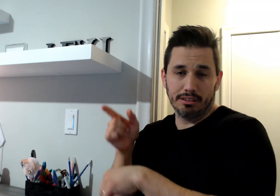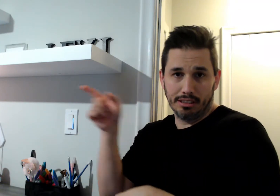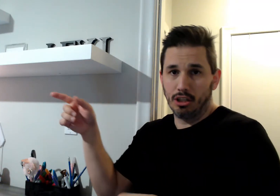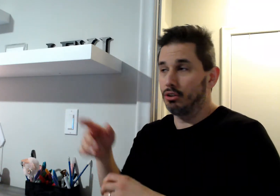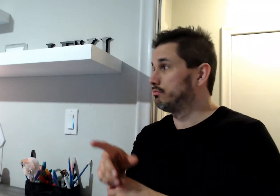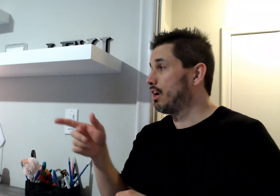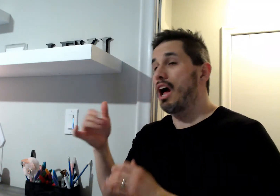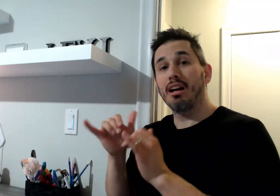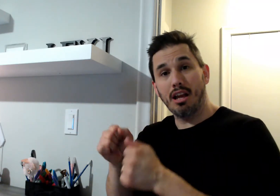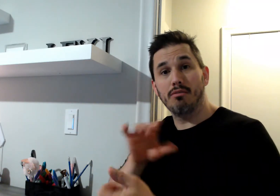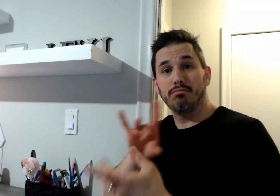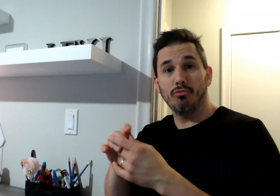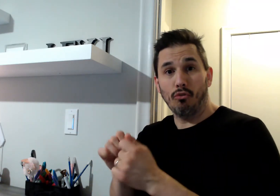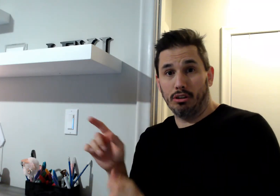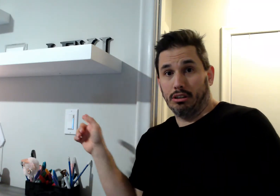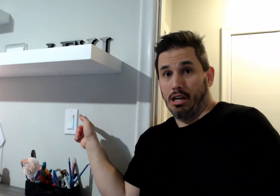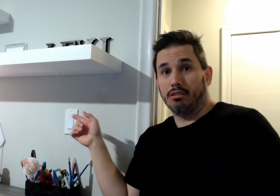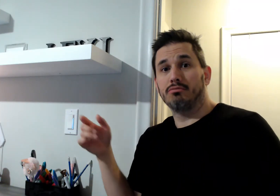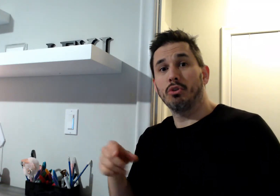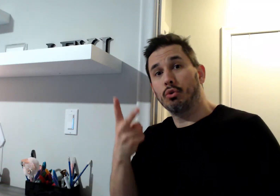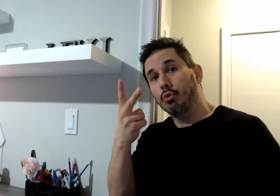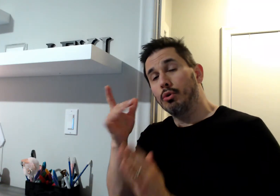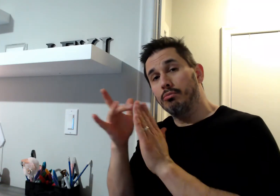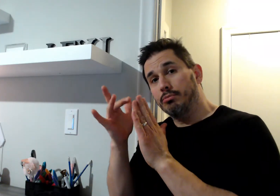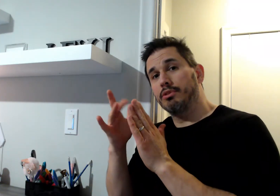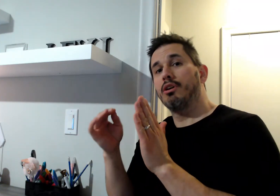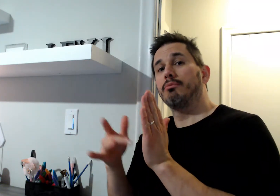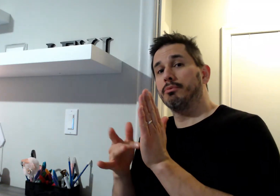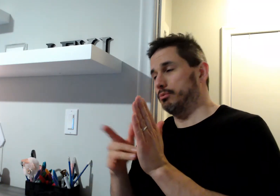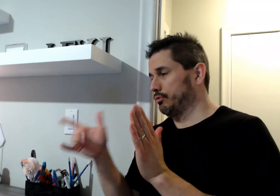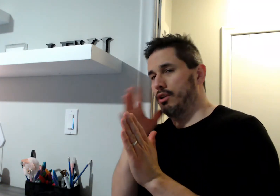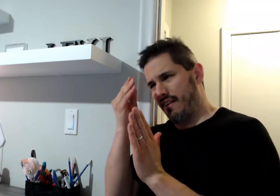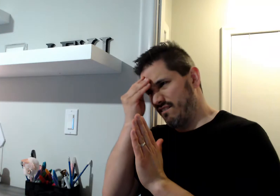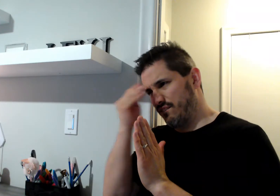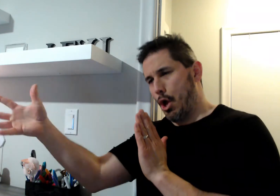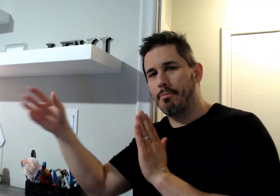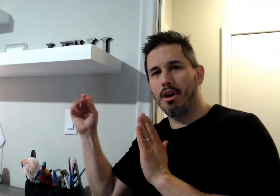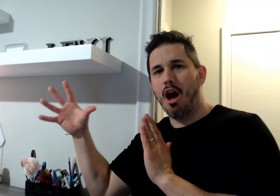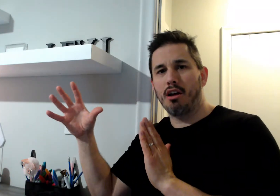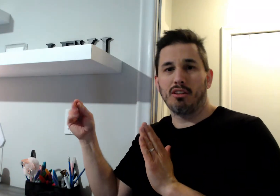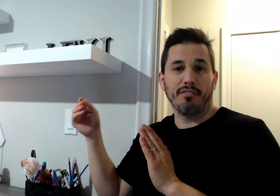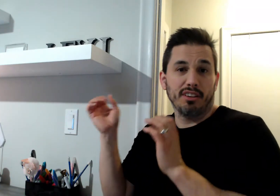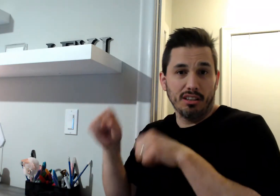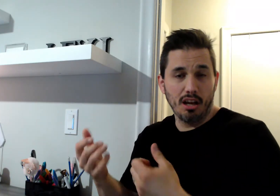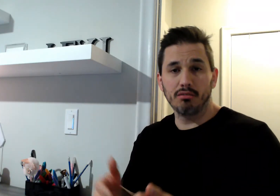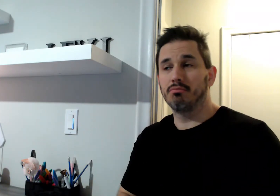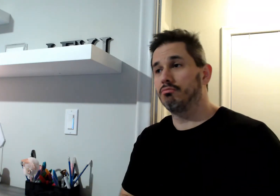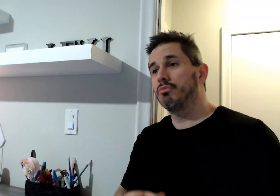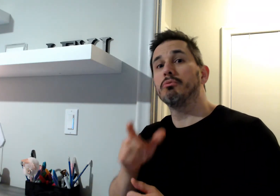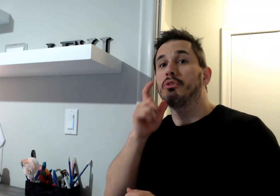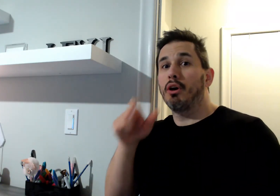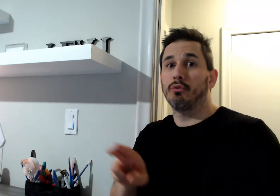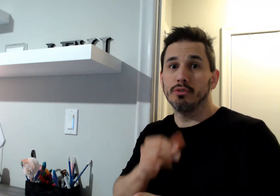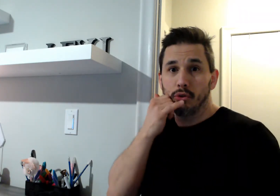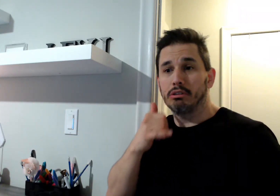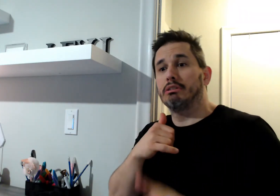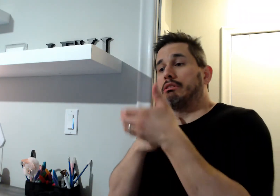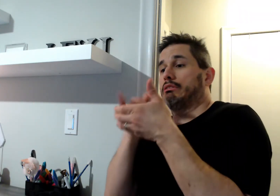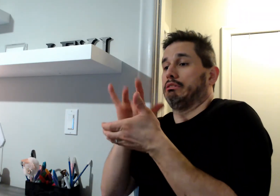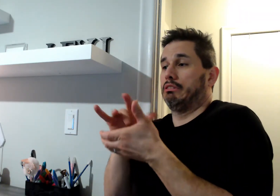wall. And that's connected to the smart switch as well. When she double taps it, it informs it to turn on or off. That way she doesn't have to